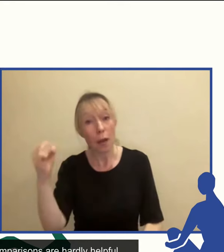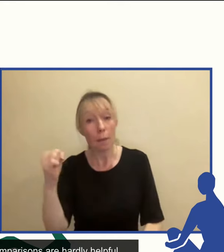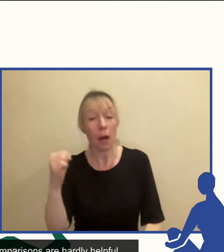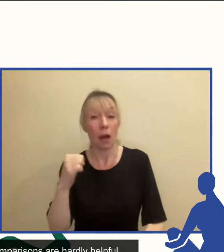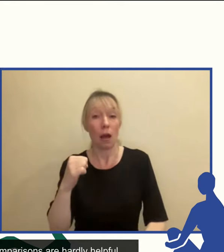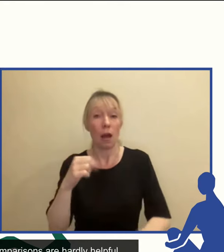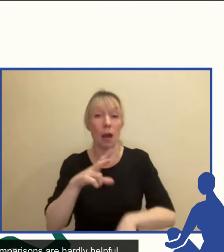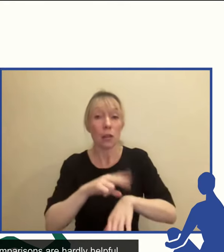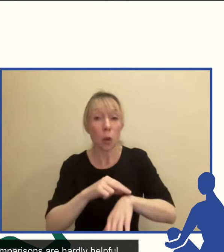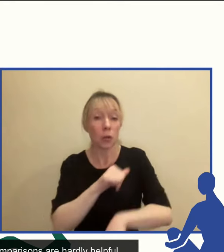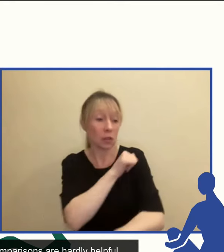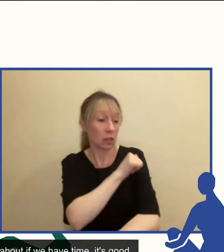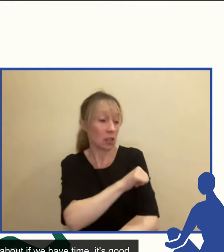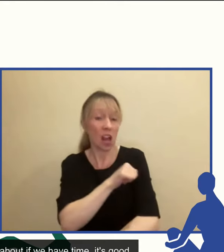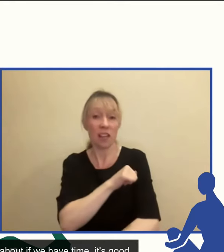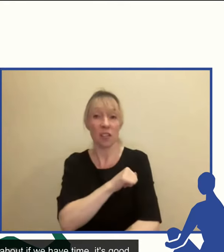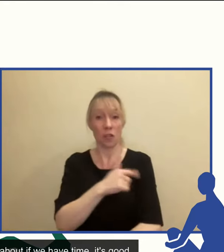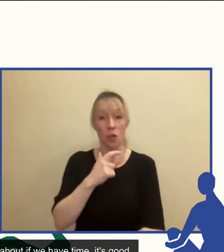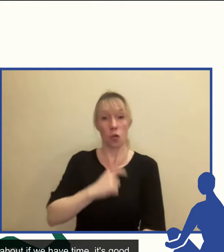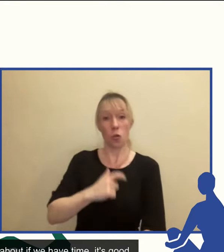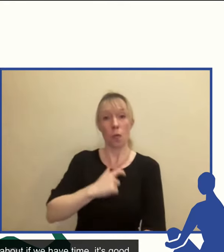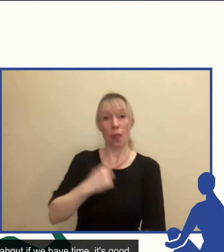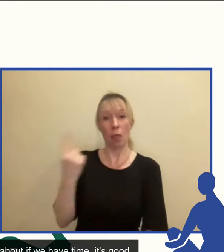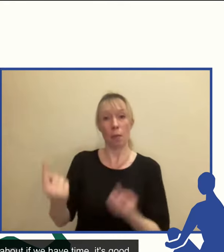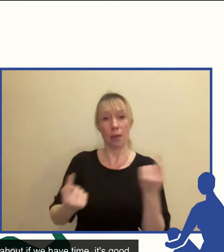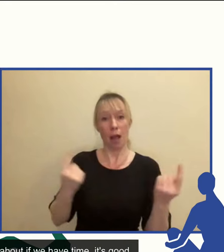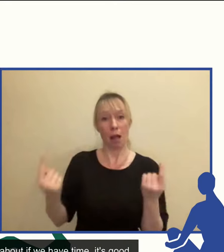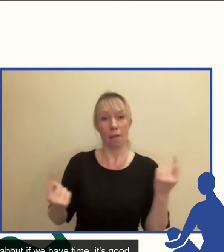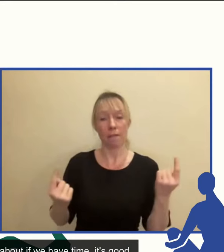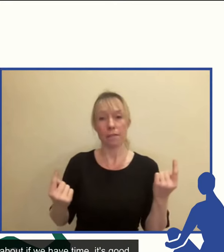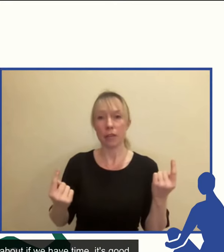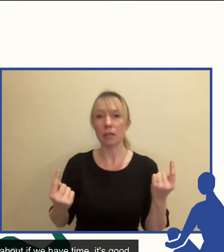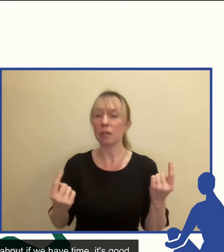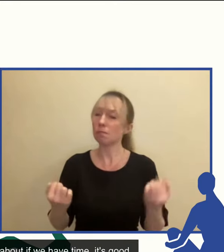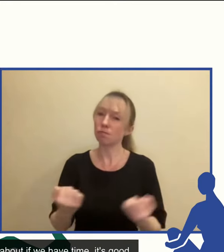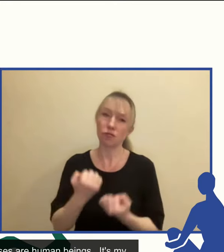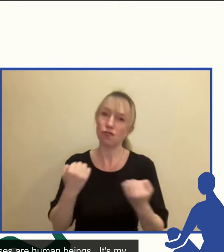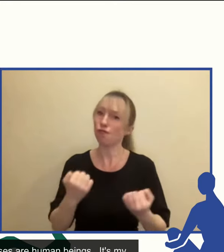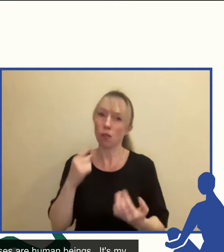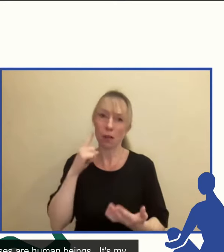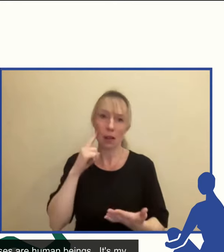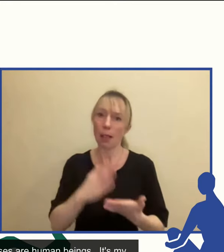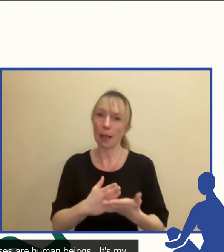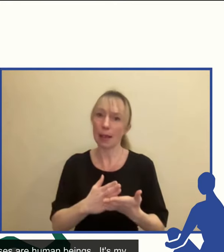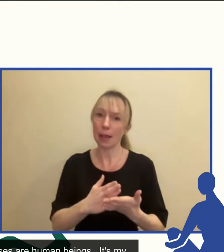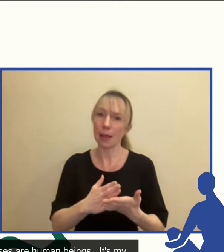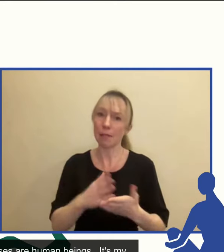nurses are human beings, and it's my firm conviction that the very best doctors and nurses